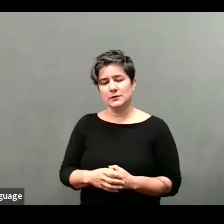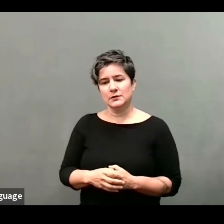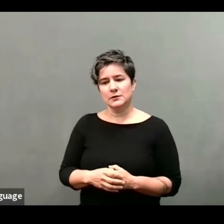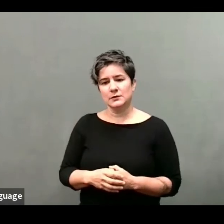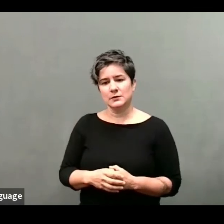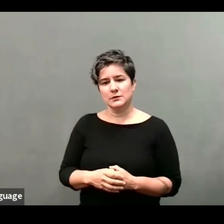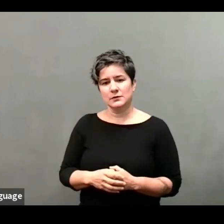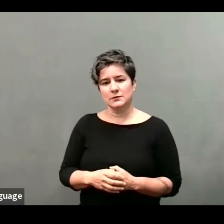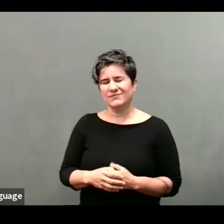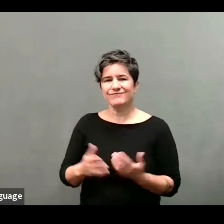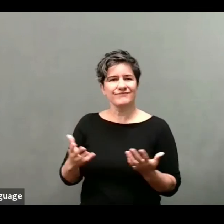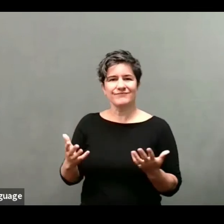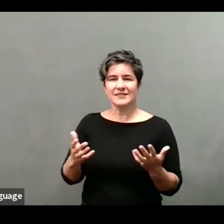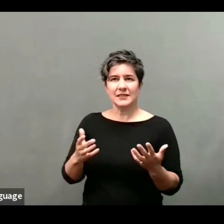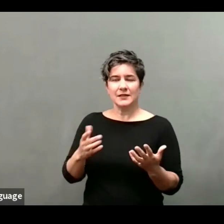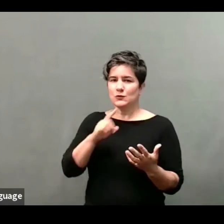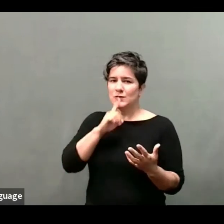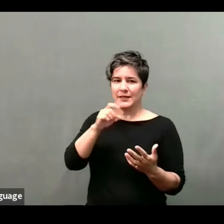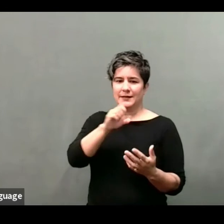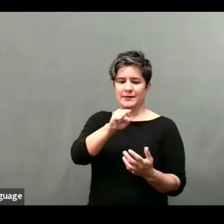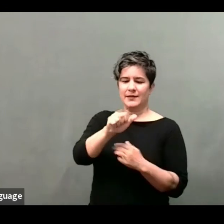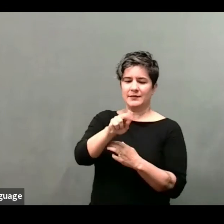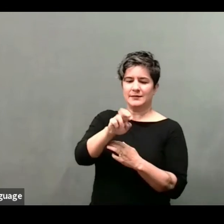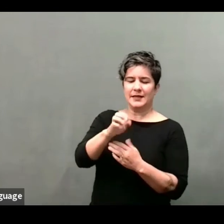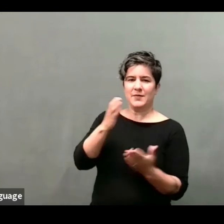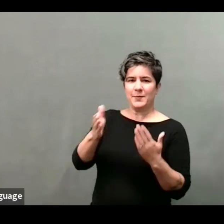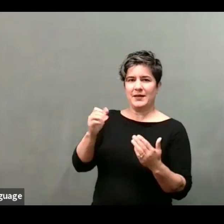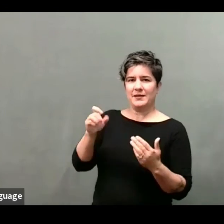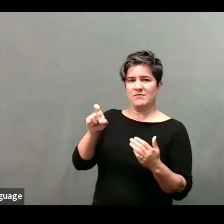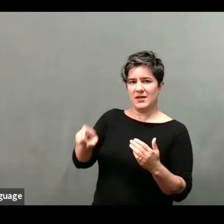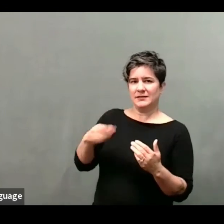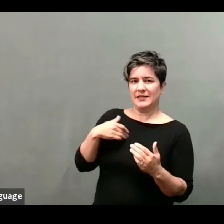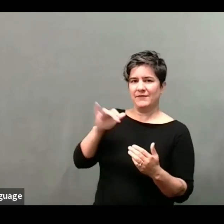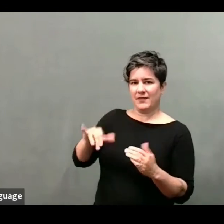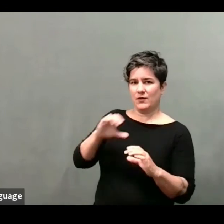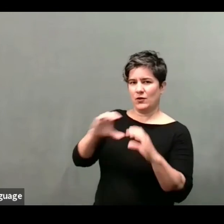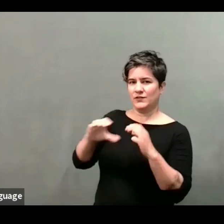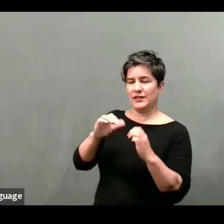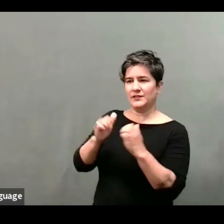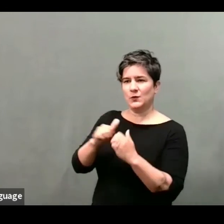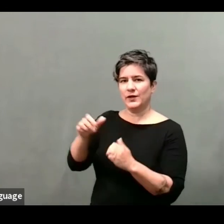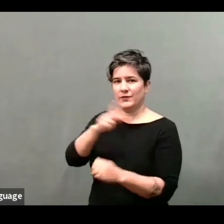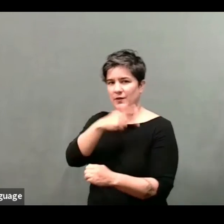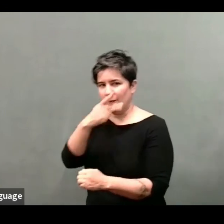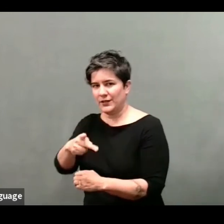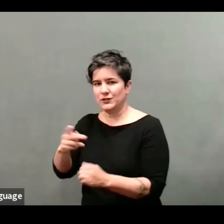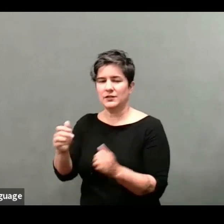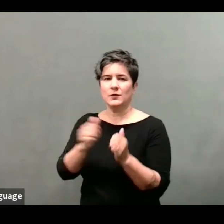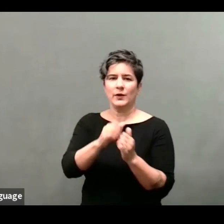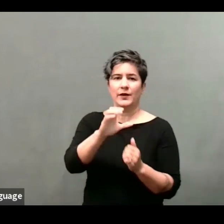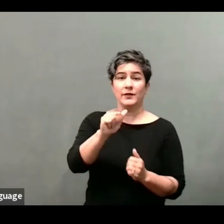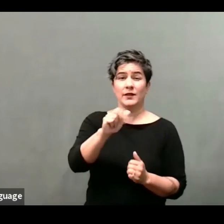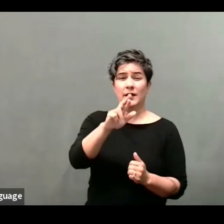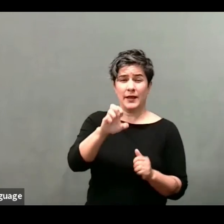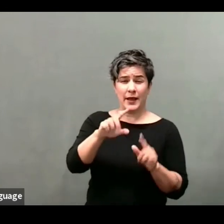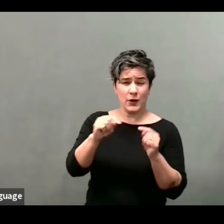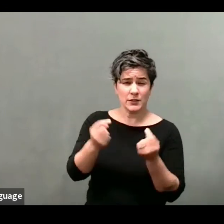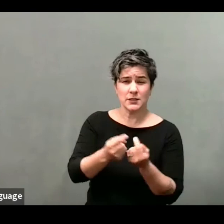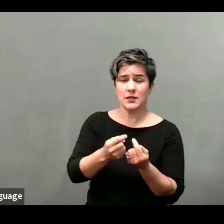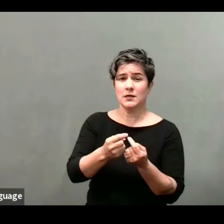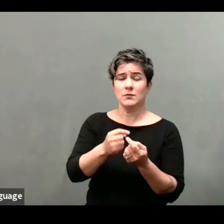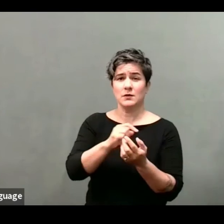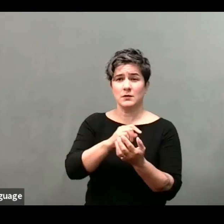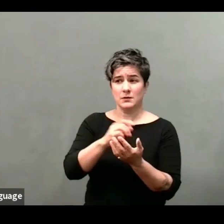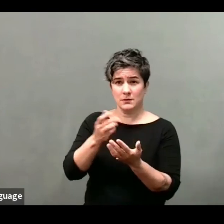know that this is a conversation that the SANE may be having with the provider or the care team, and also with the patient, to make sure